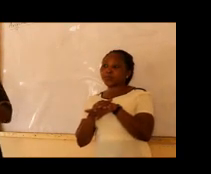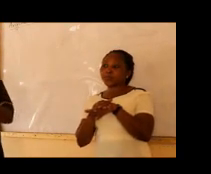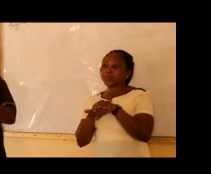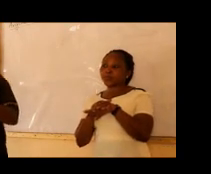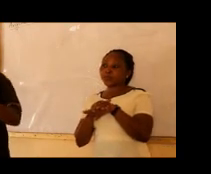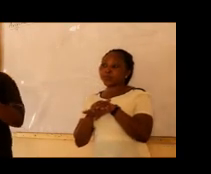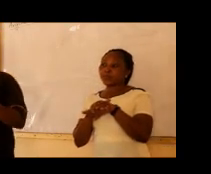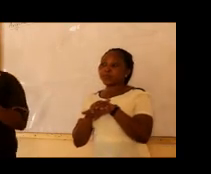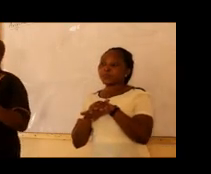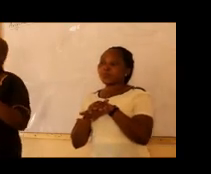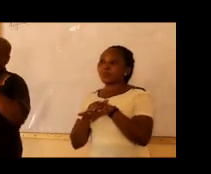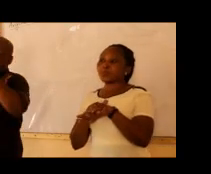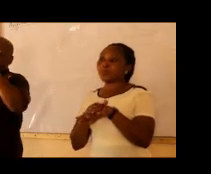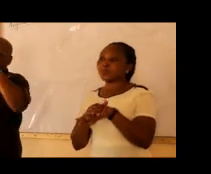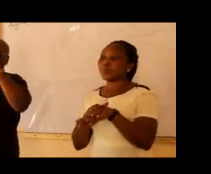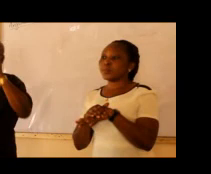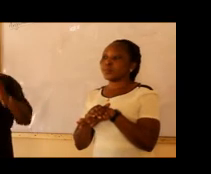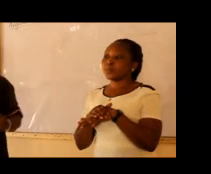that